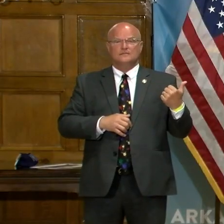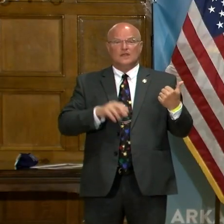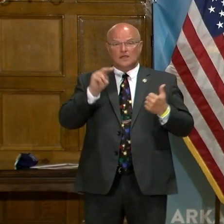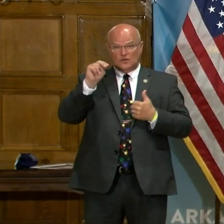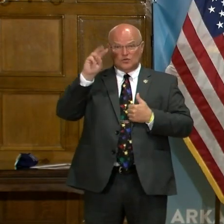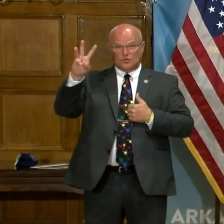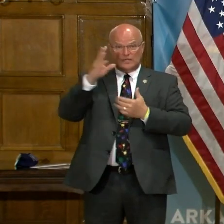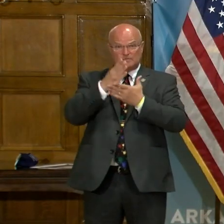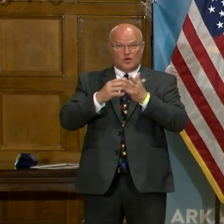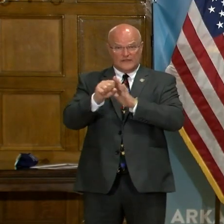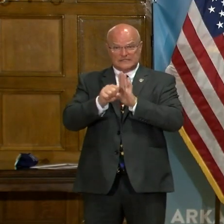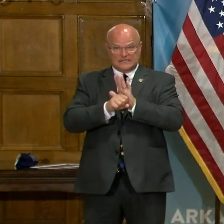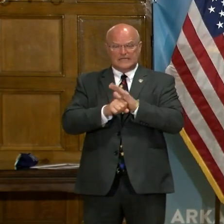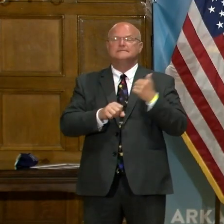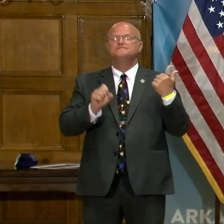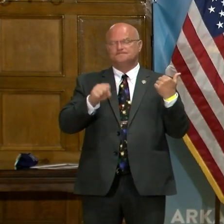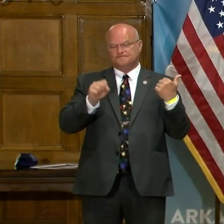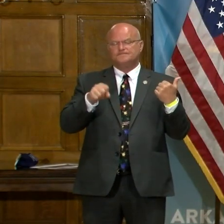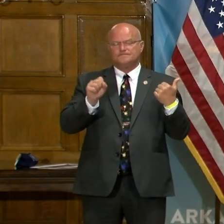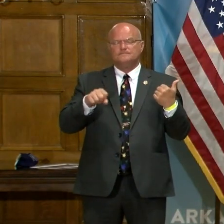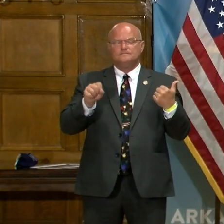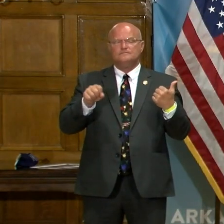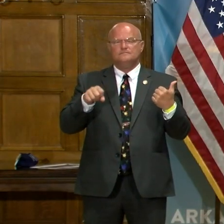The northwest part of this, Yeah. yes.